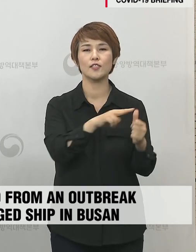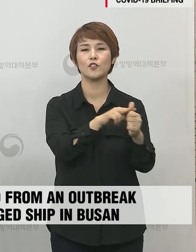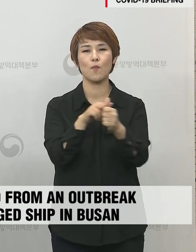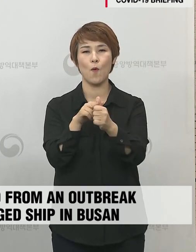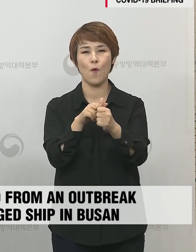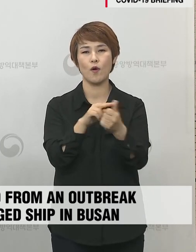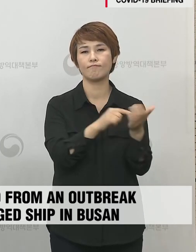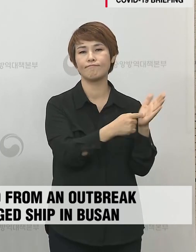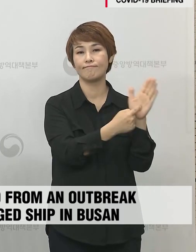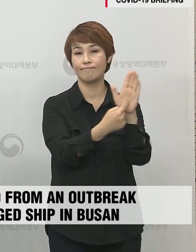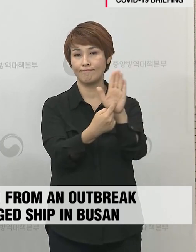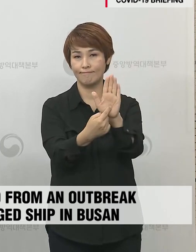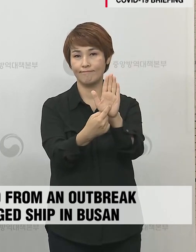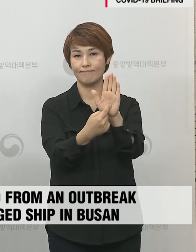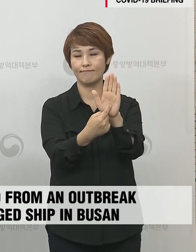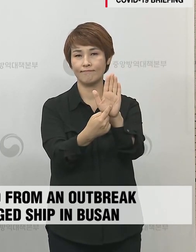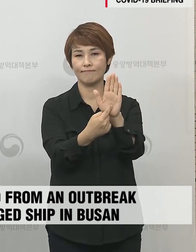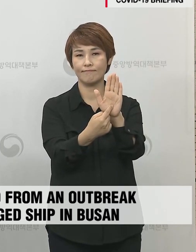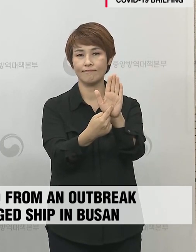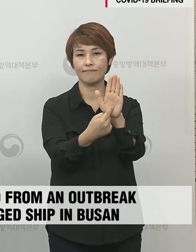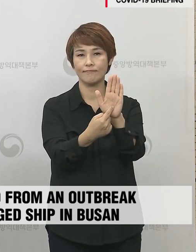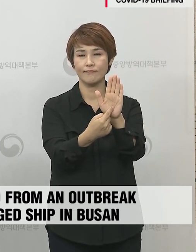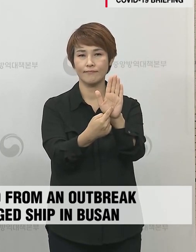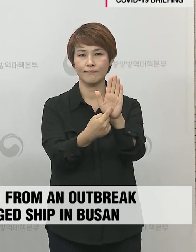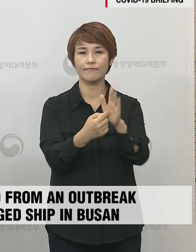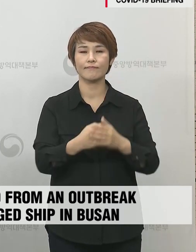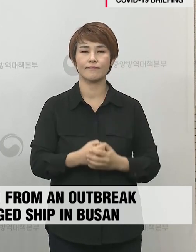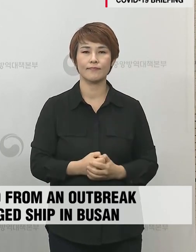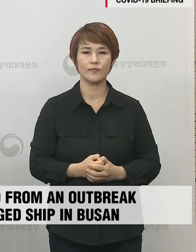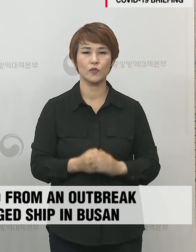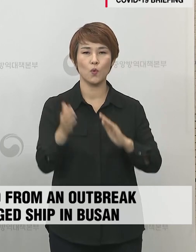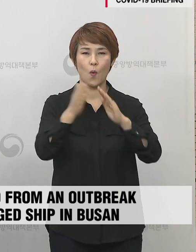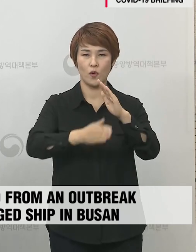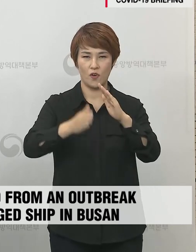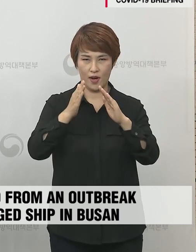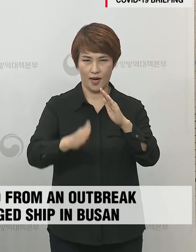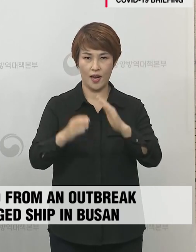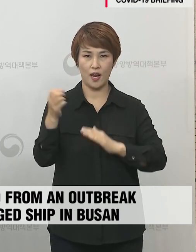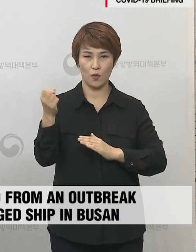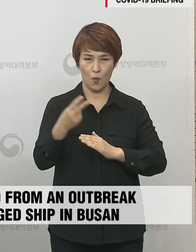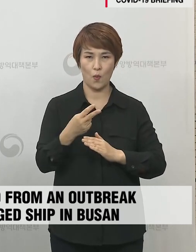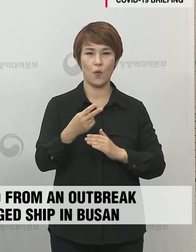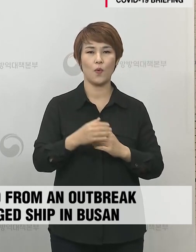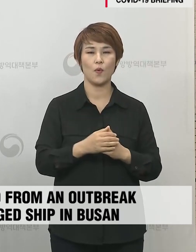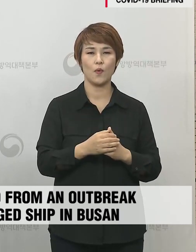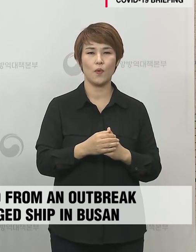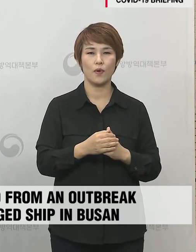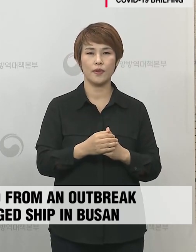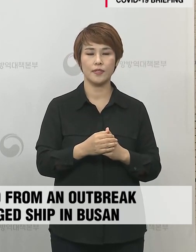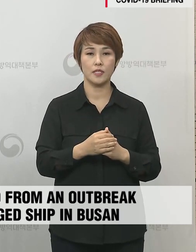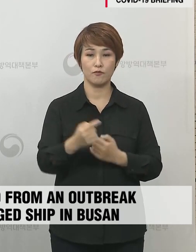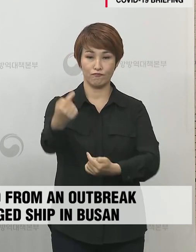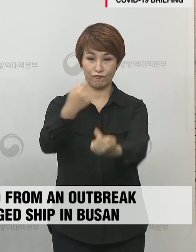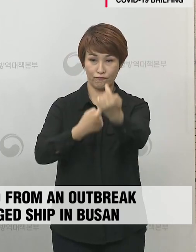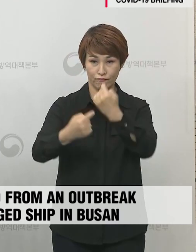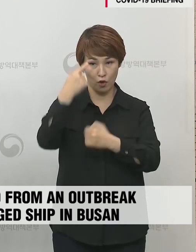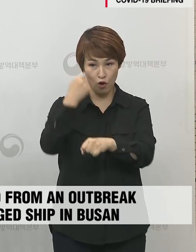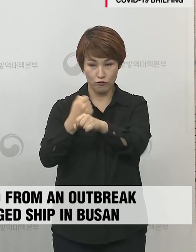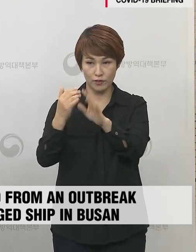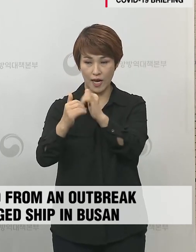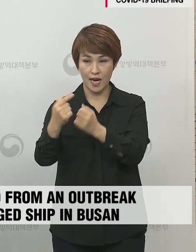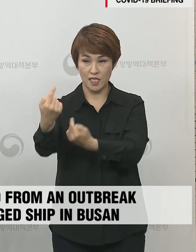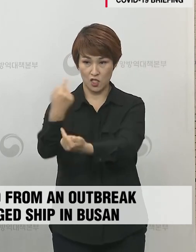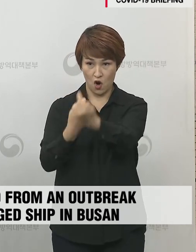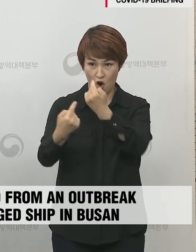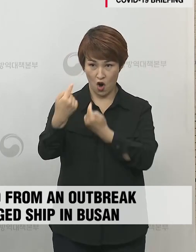based on anonymity, so that we will be protecting the privacy of these individuals. And they will